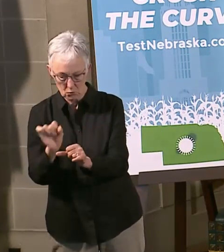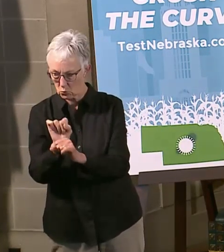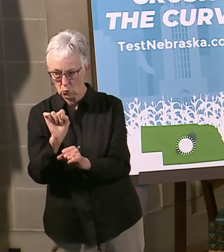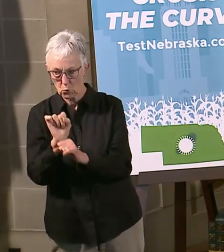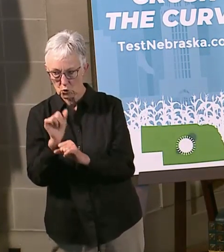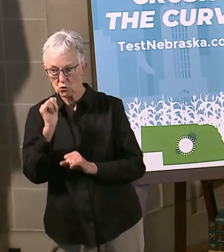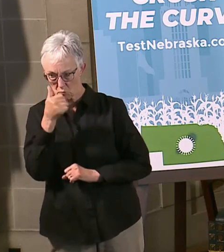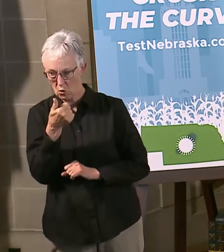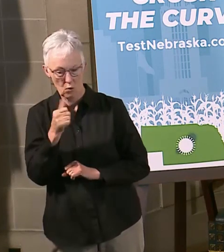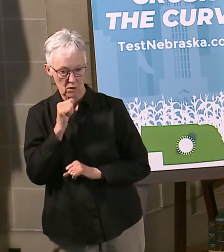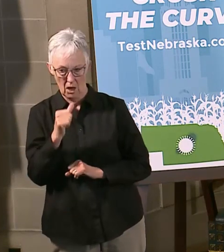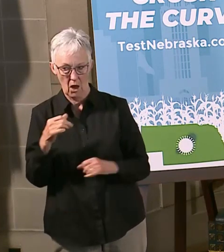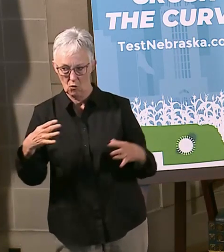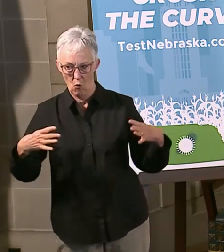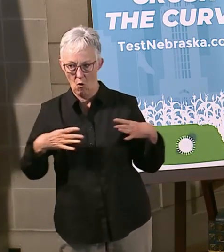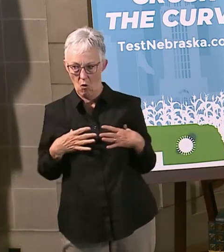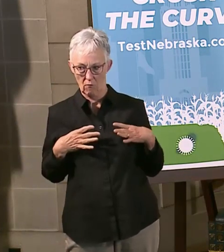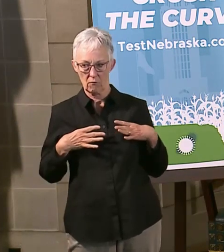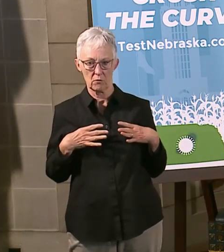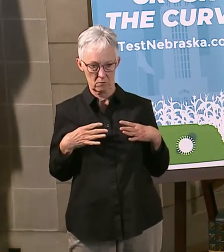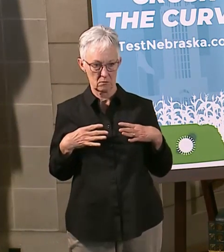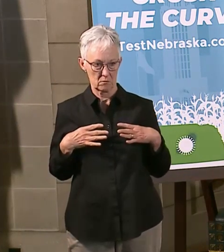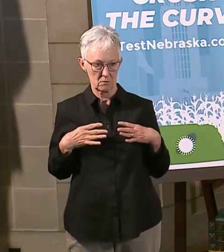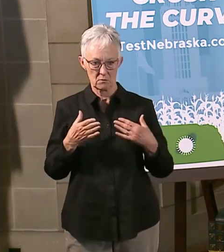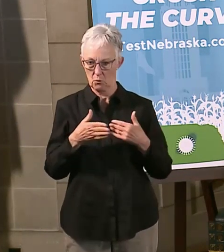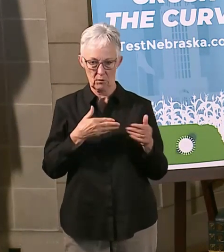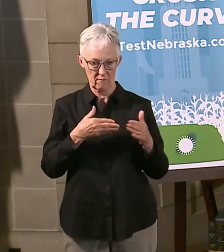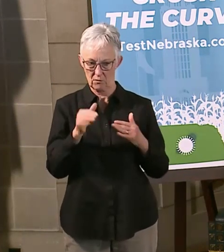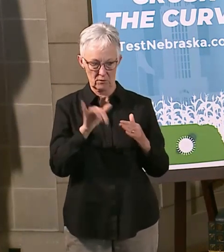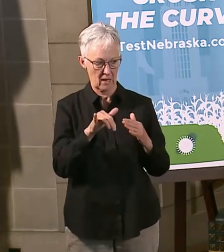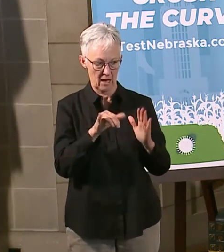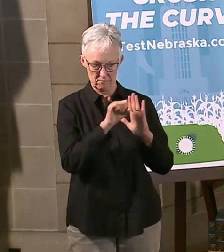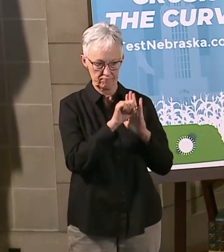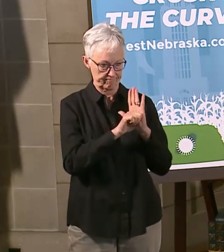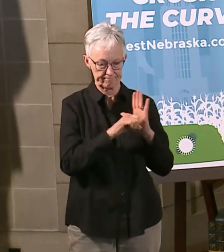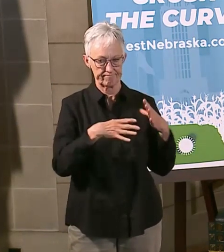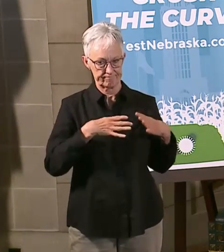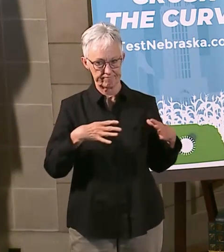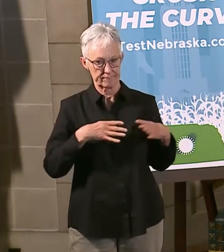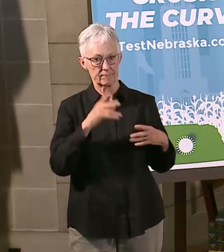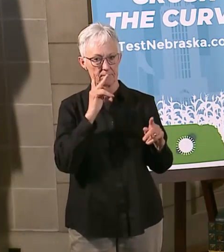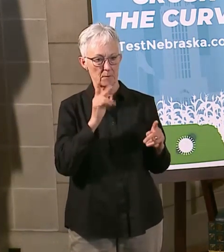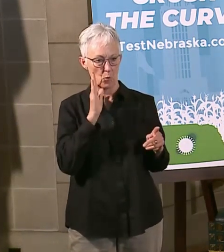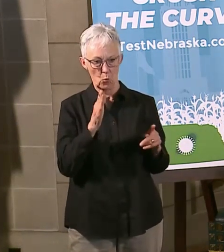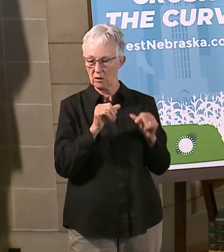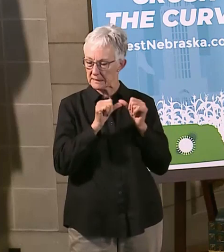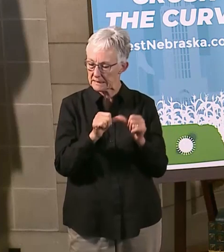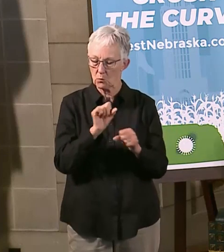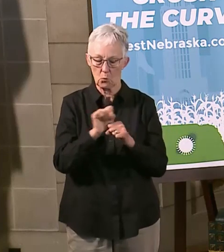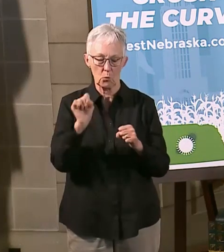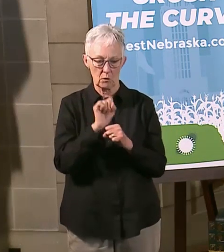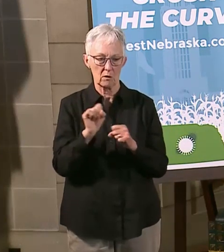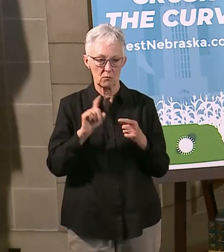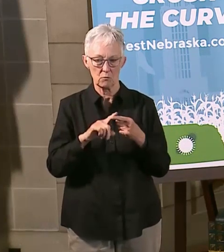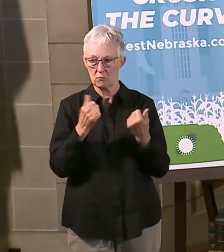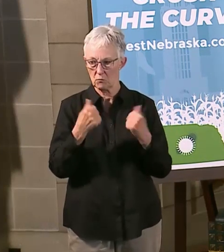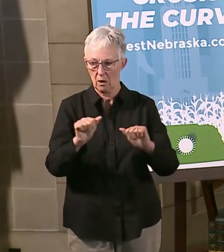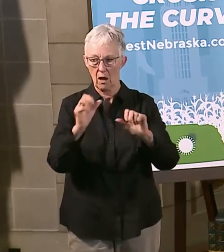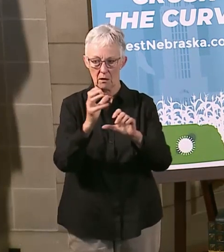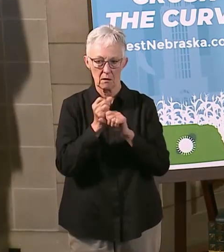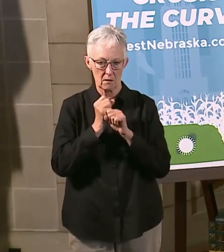folks, for those families who need those services. So even with the state holiday, we will still have people working to be able to make sure we get those unemployment checks out and all the other benefits that come